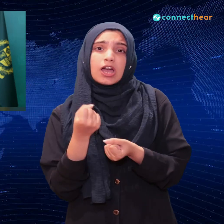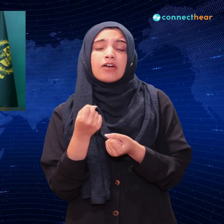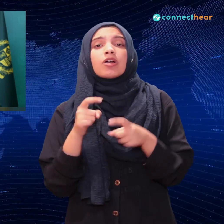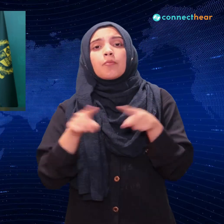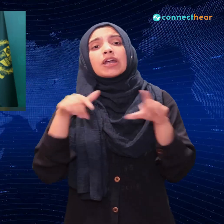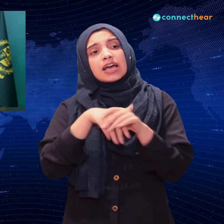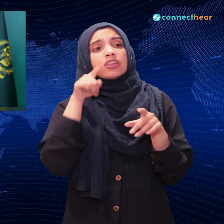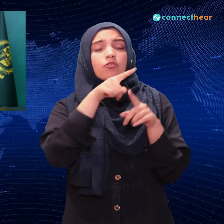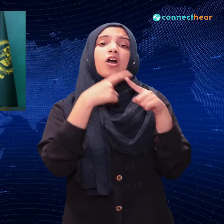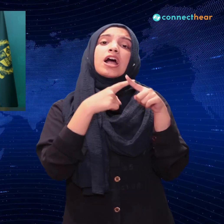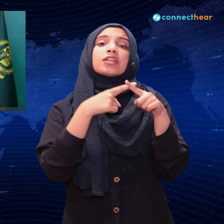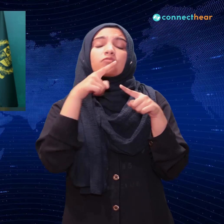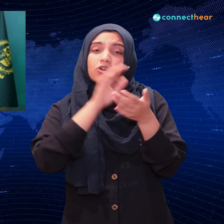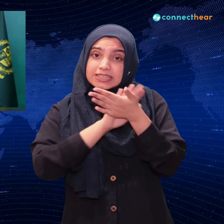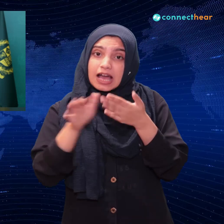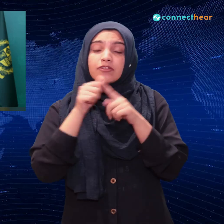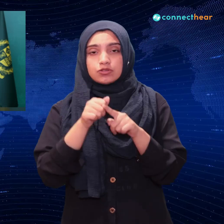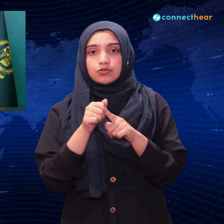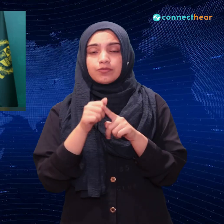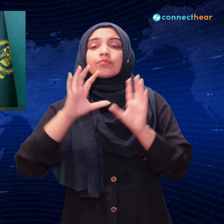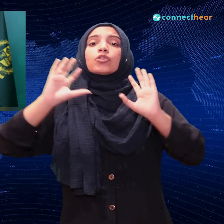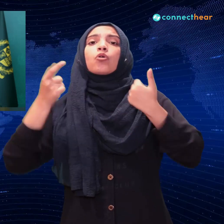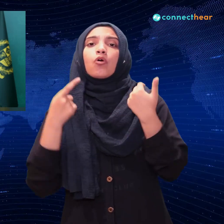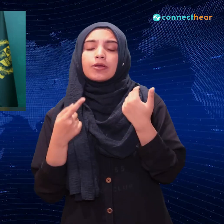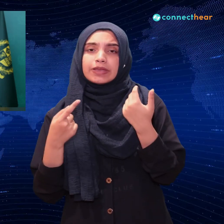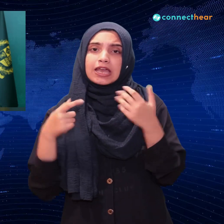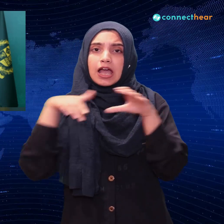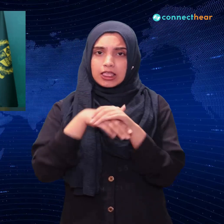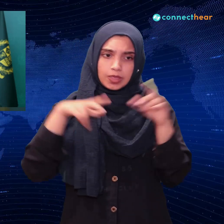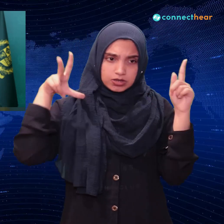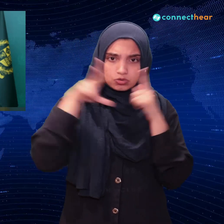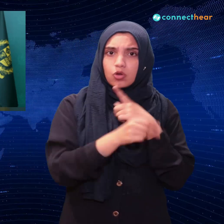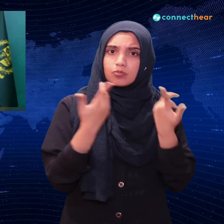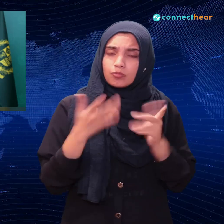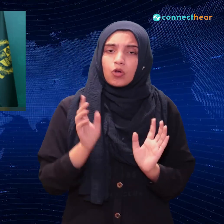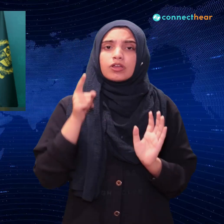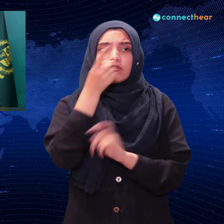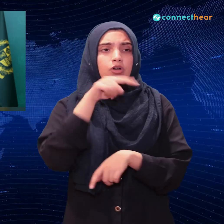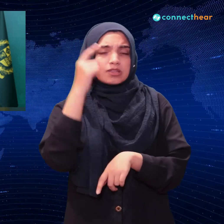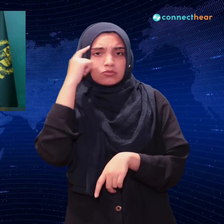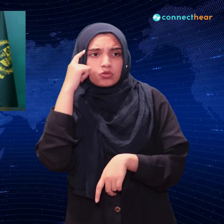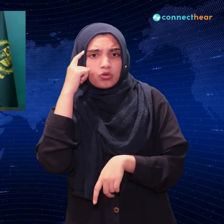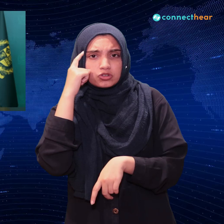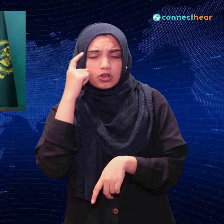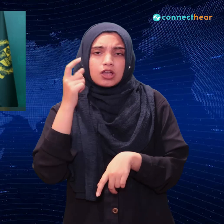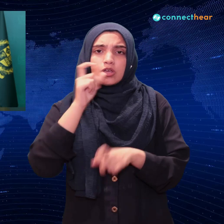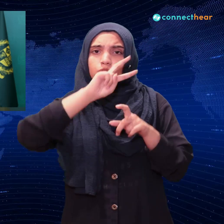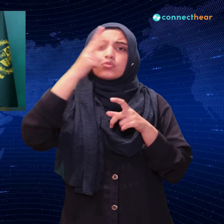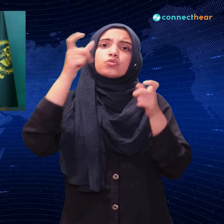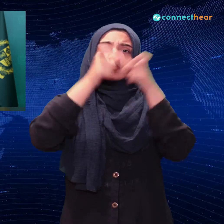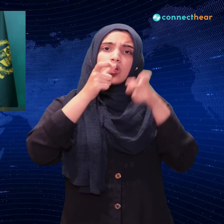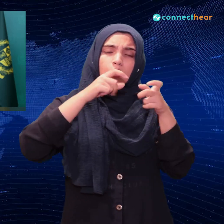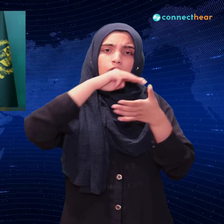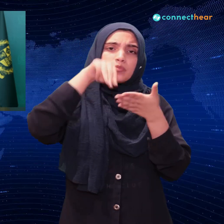nationalist extremists and terrorist groups to target Muslims. The UN Global Counter-Terrorism Strategy